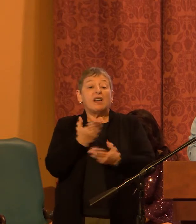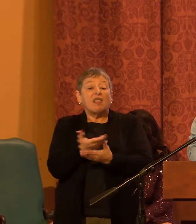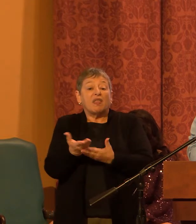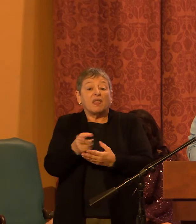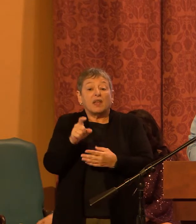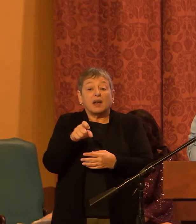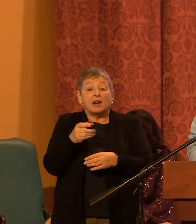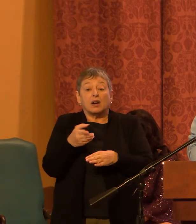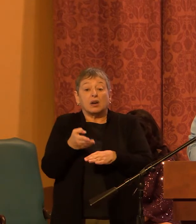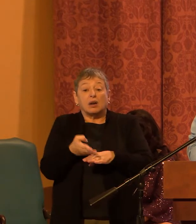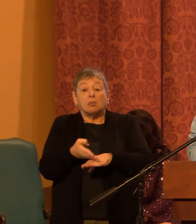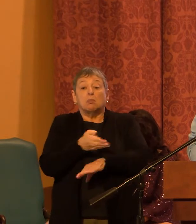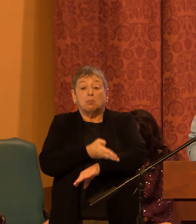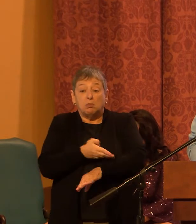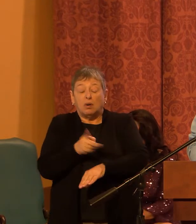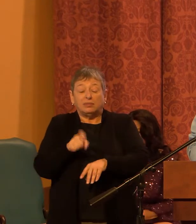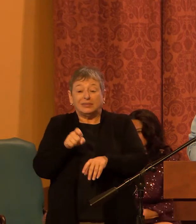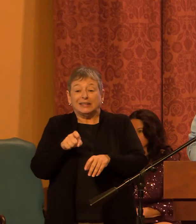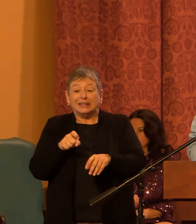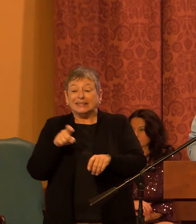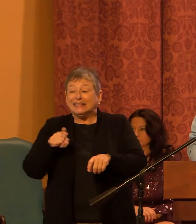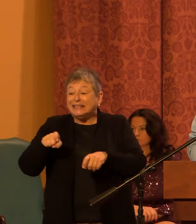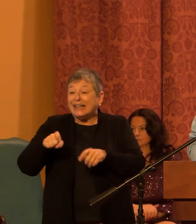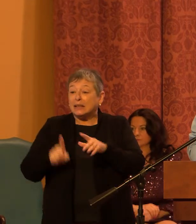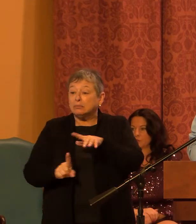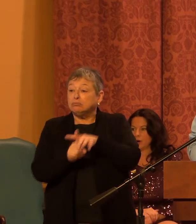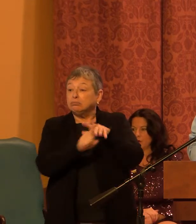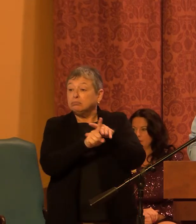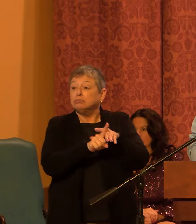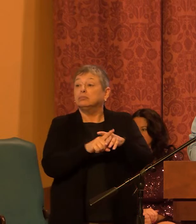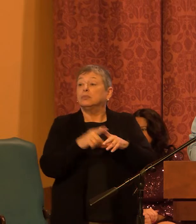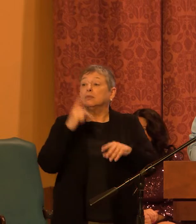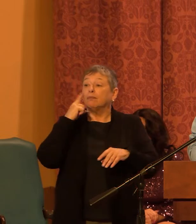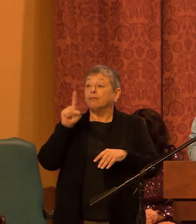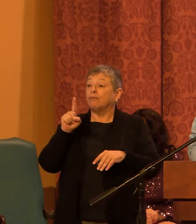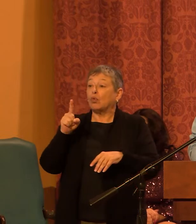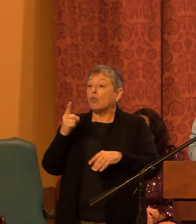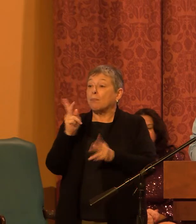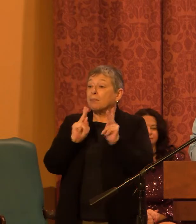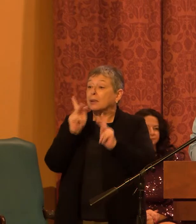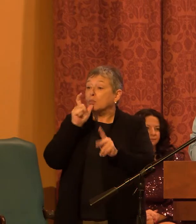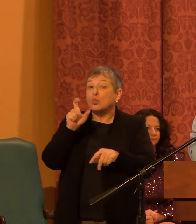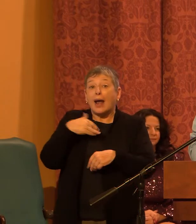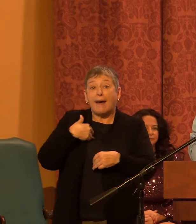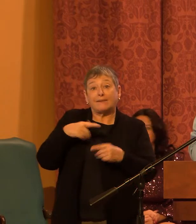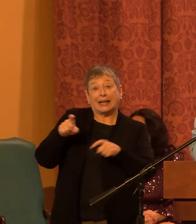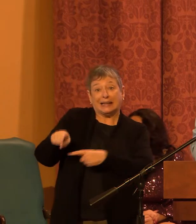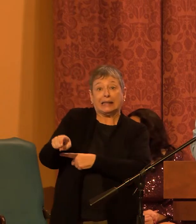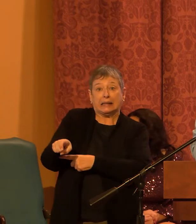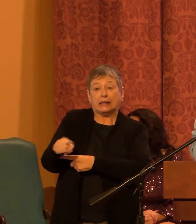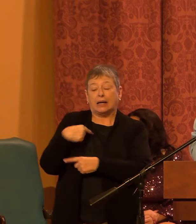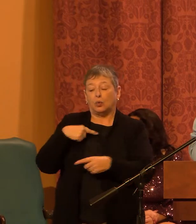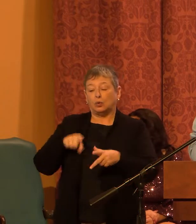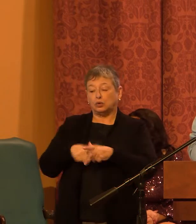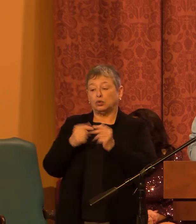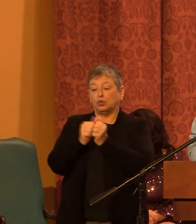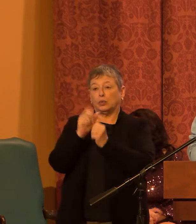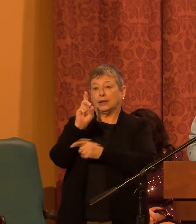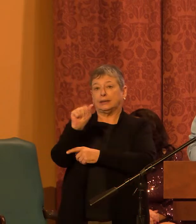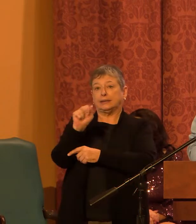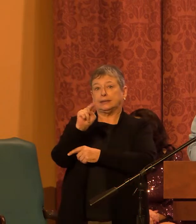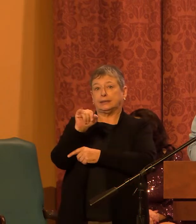from helping, giving, serving, or advocating for those in need. I would like to start with